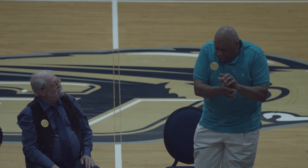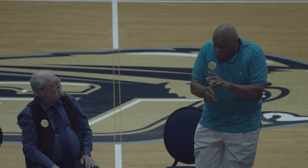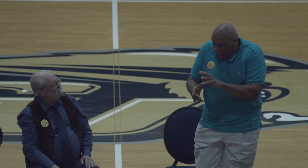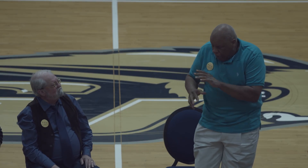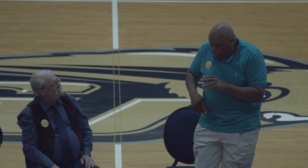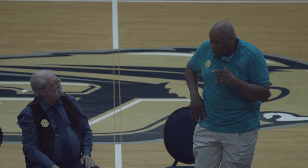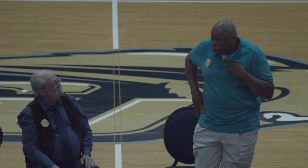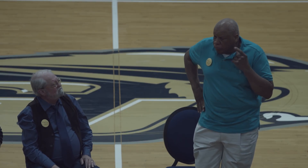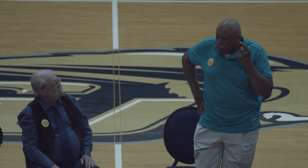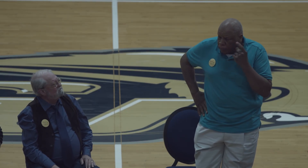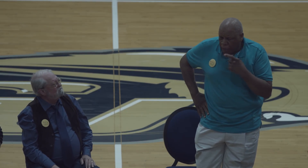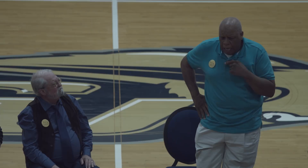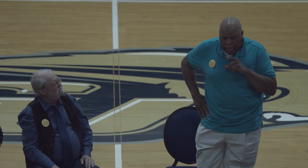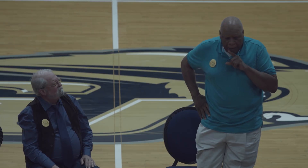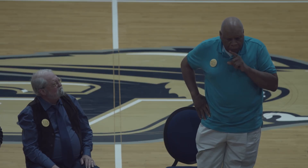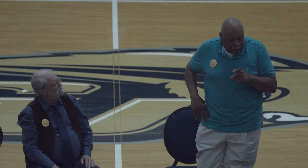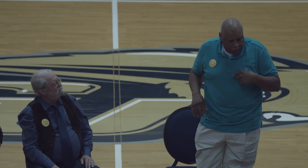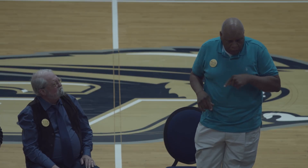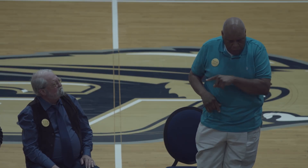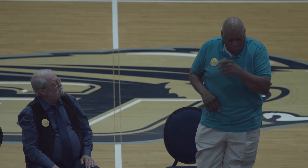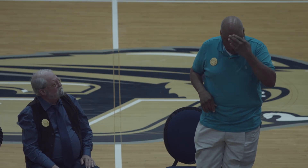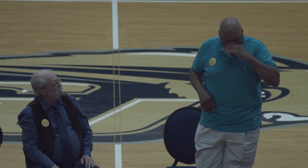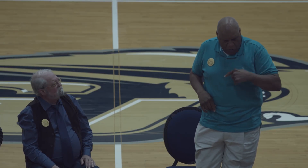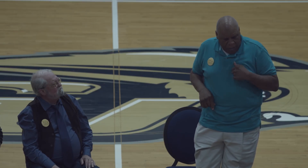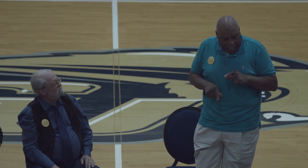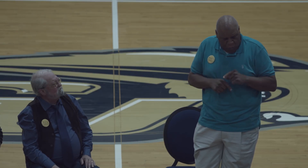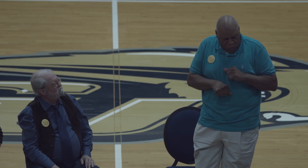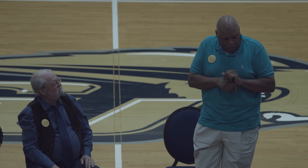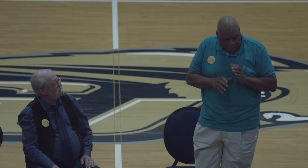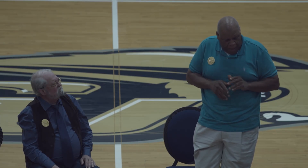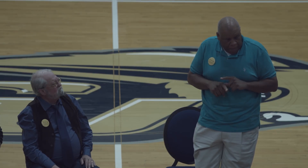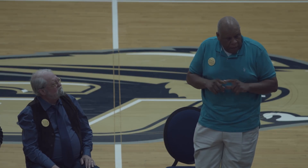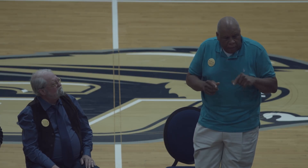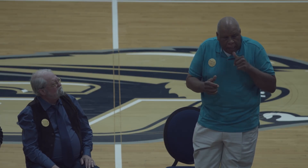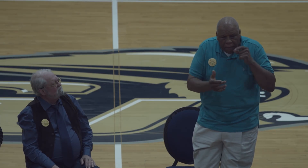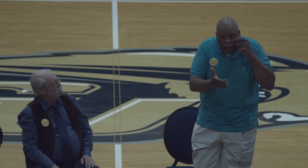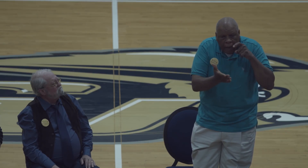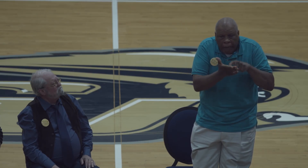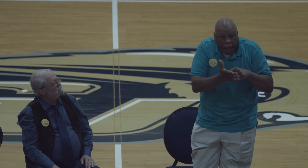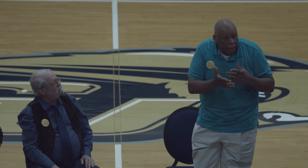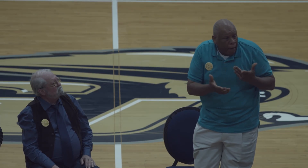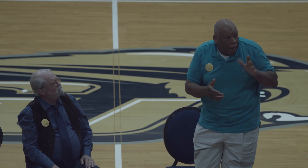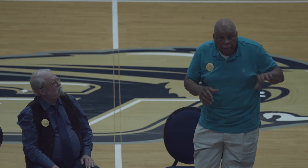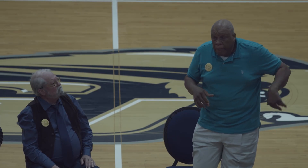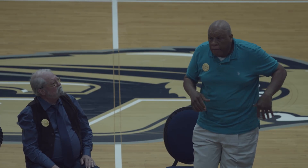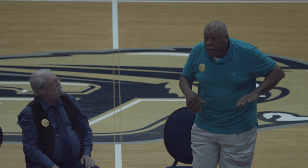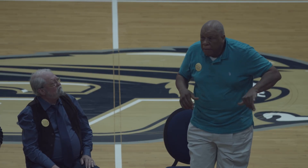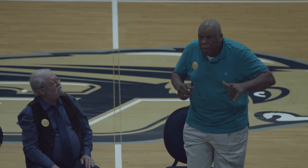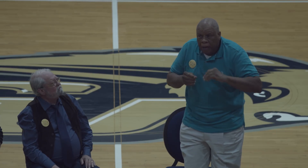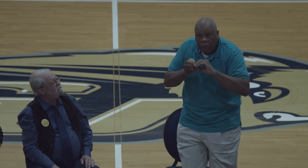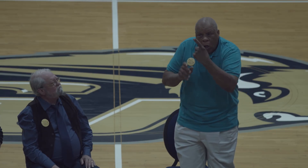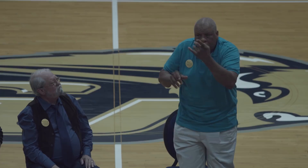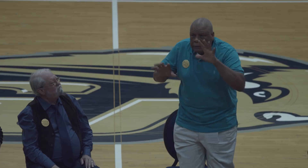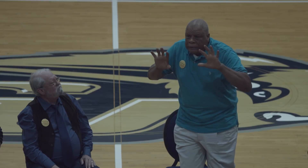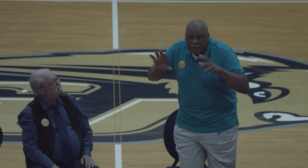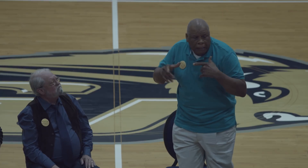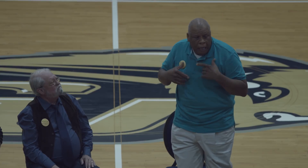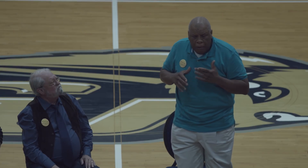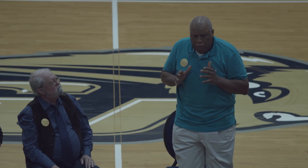them. And it was those people that I engaged in conversation with, and those are the people that told me what was going on. And it didn't